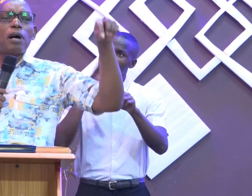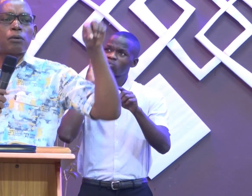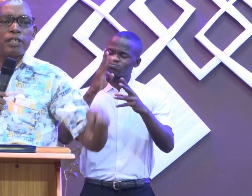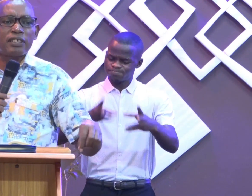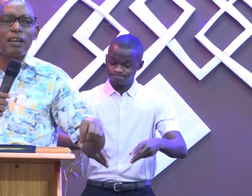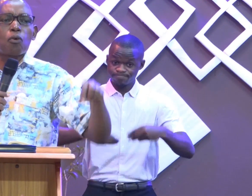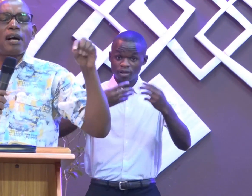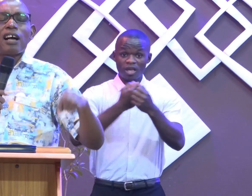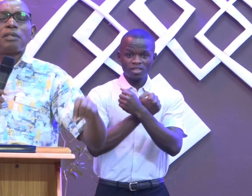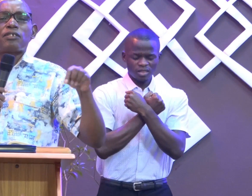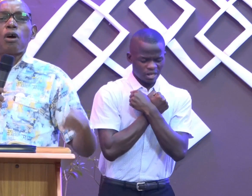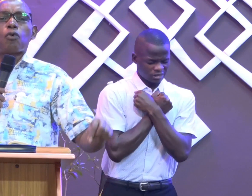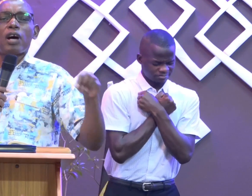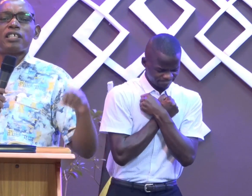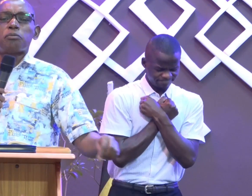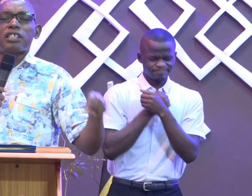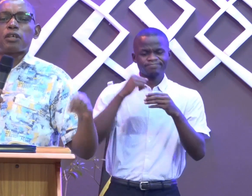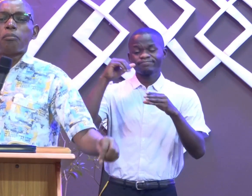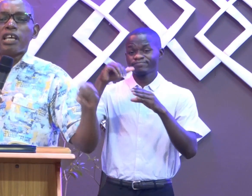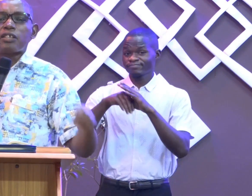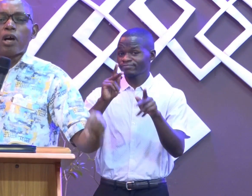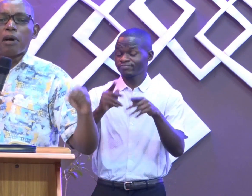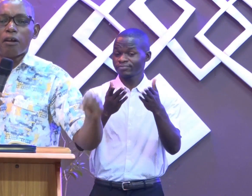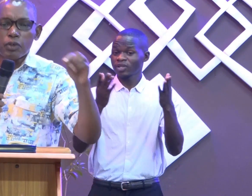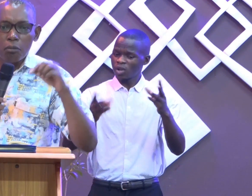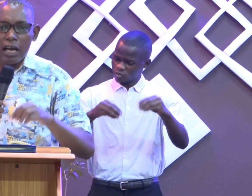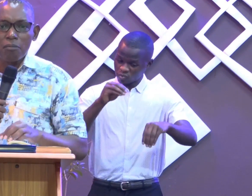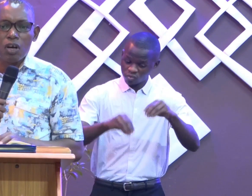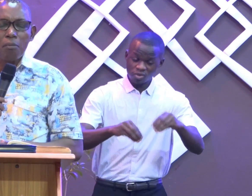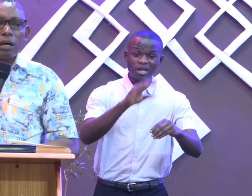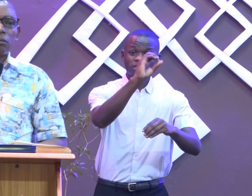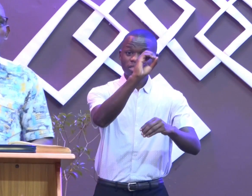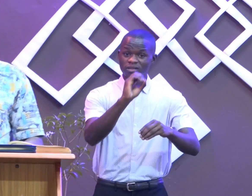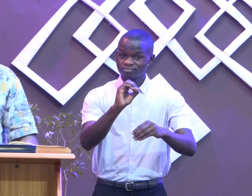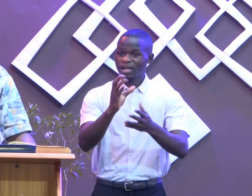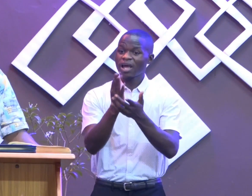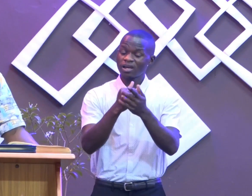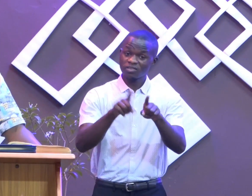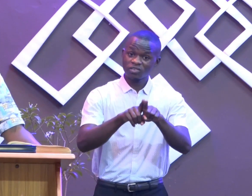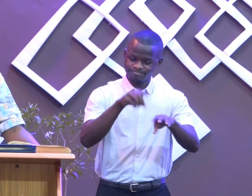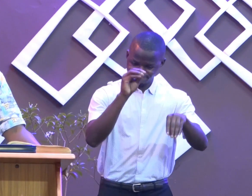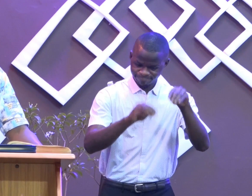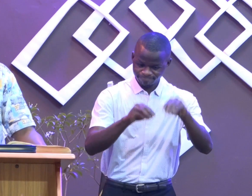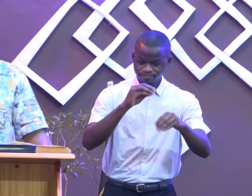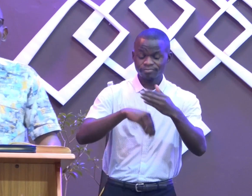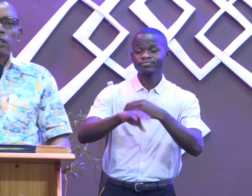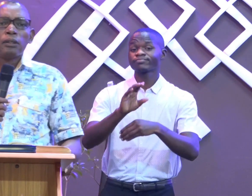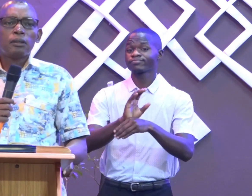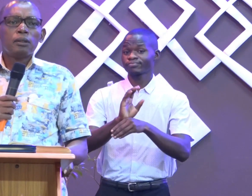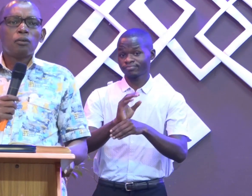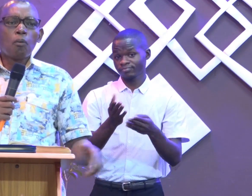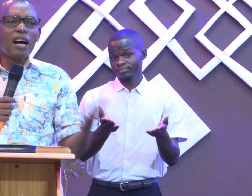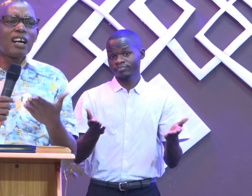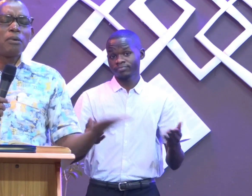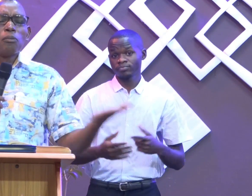this ministry. He's going to bless Christians who are going to be faithful in giving in the